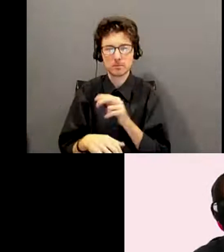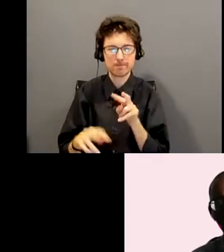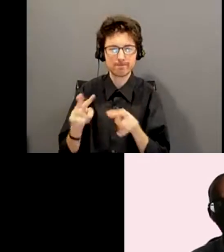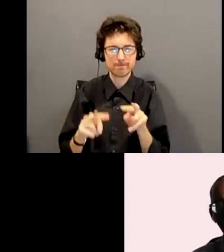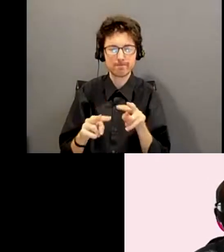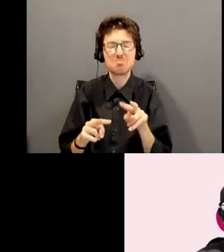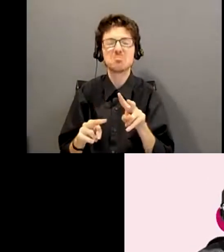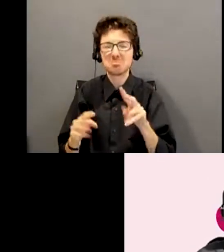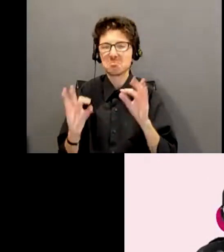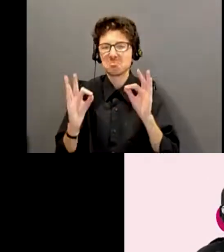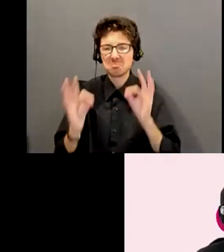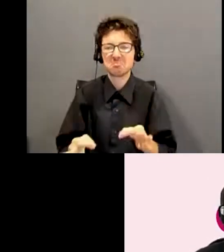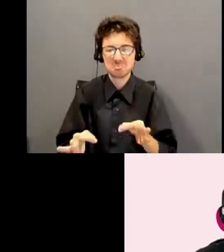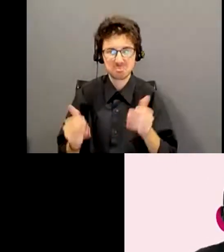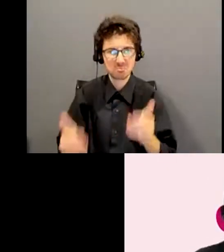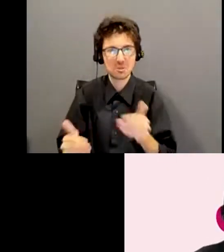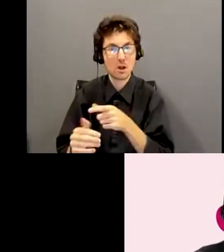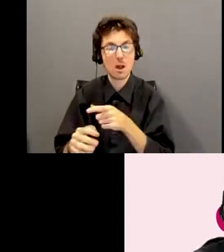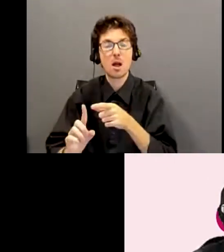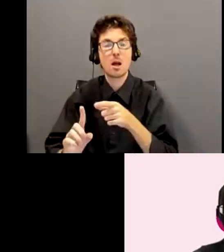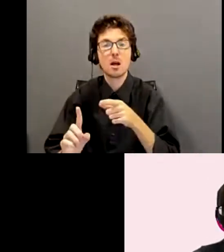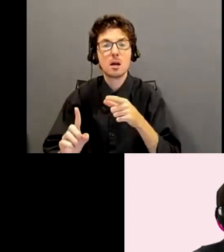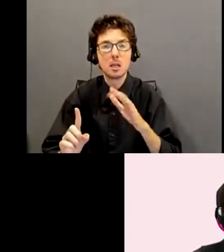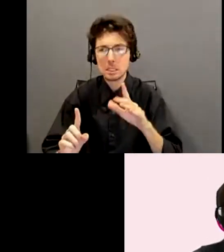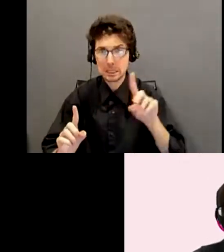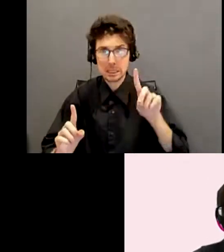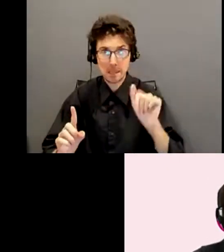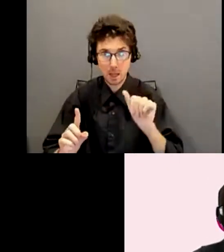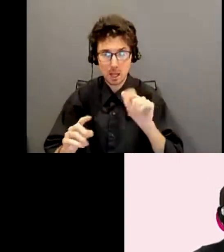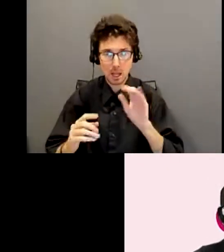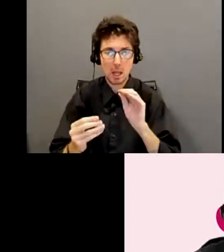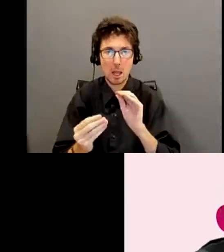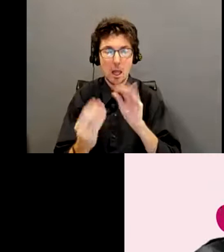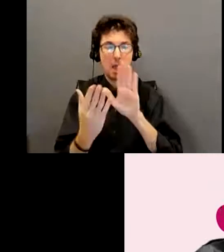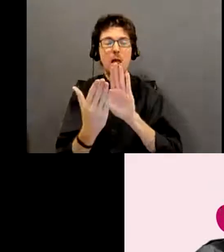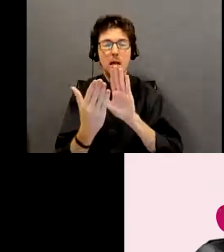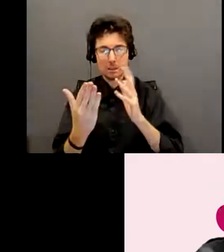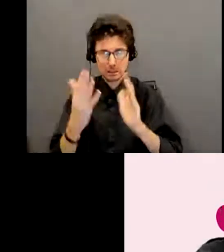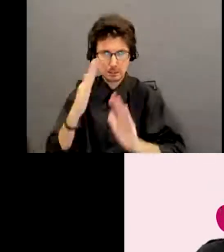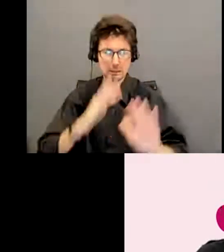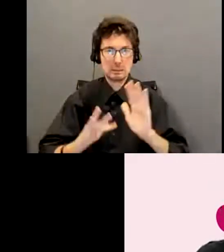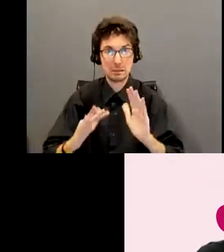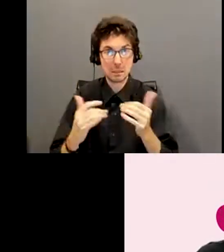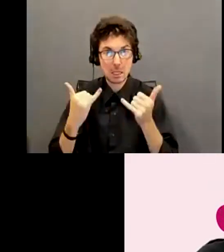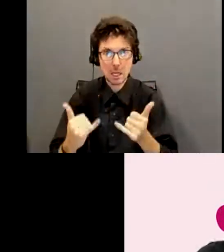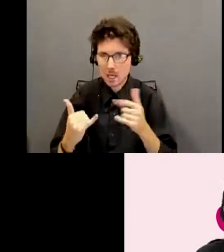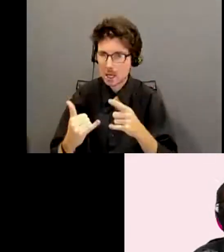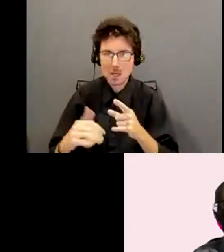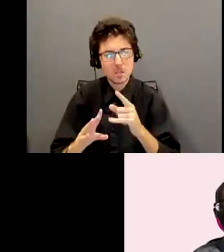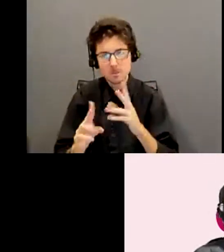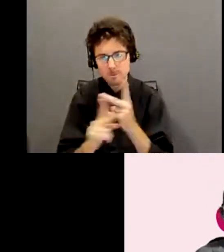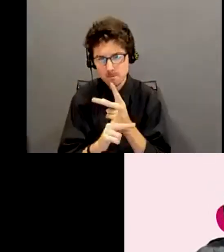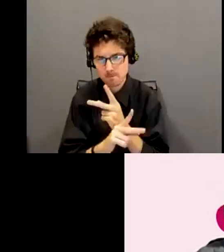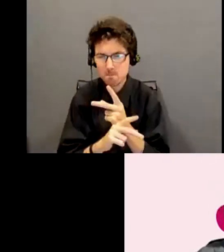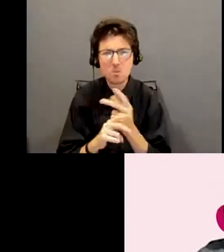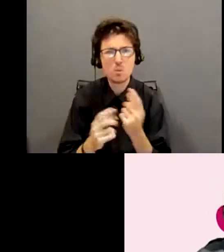children that facing the problems that disability now. And we decided to build unique